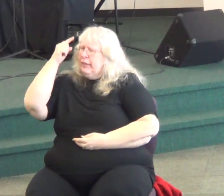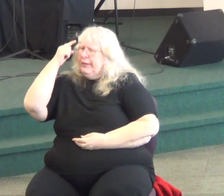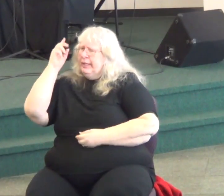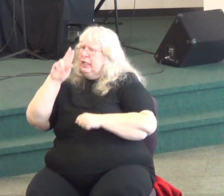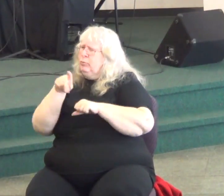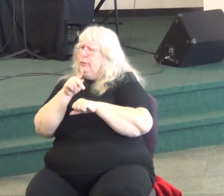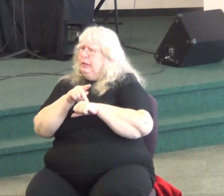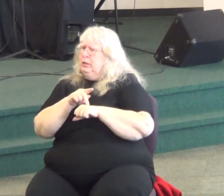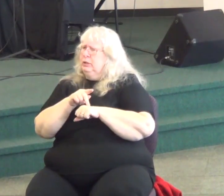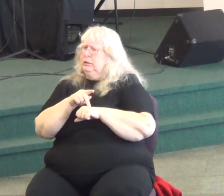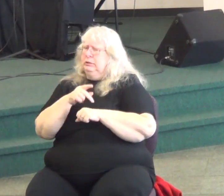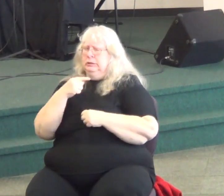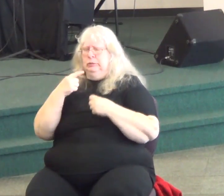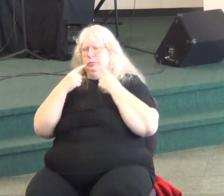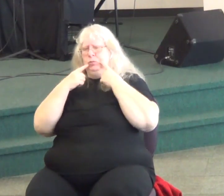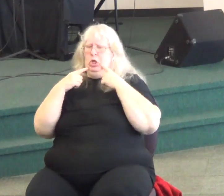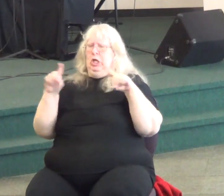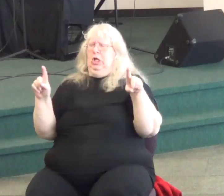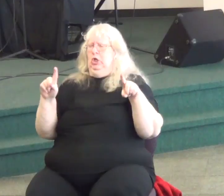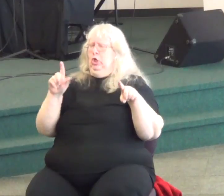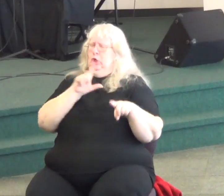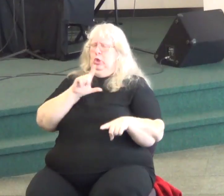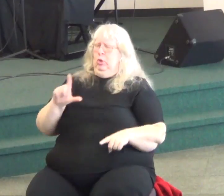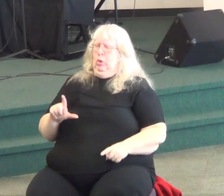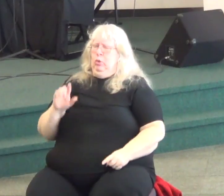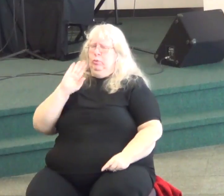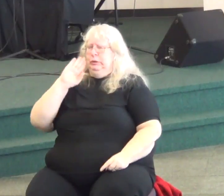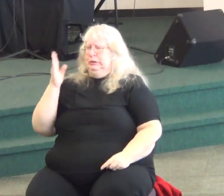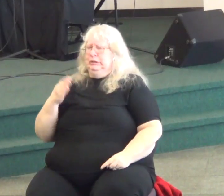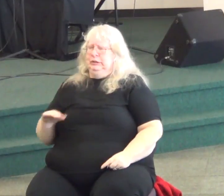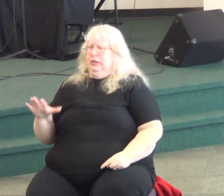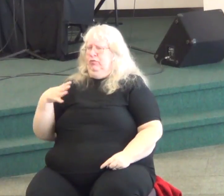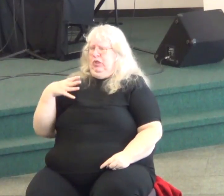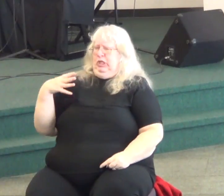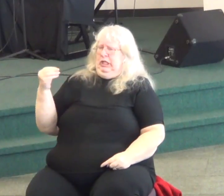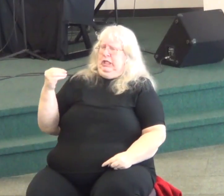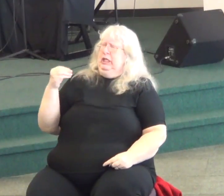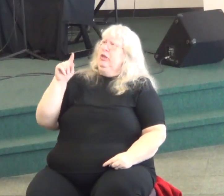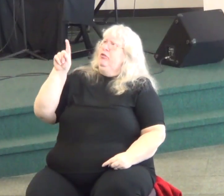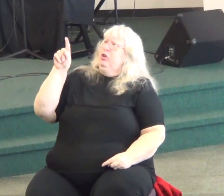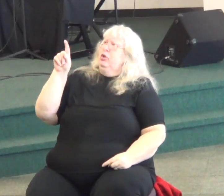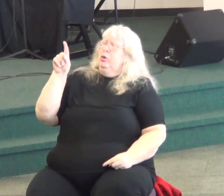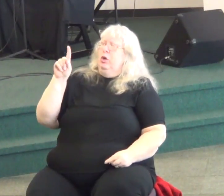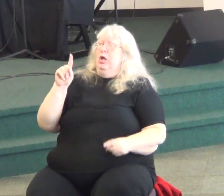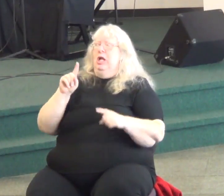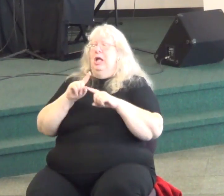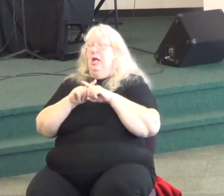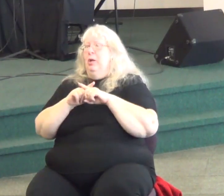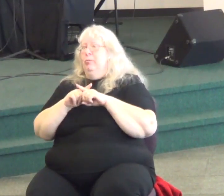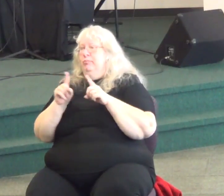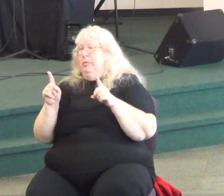never leave you. And what did he do? Forsaking. Not only once, but 3 different